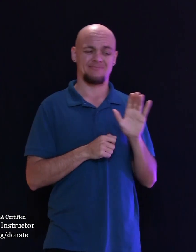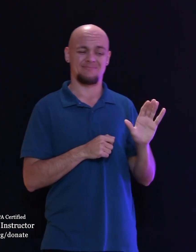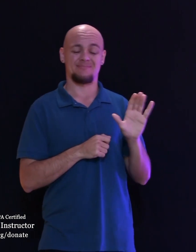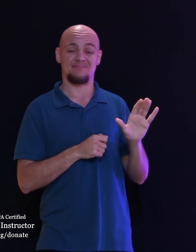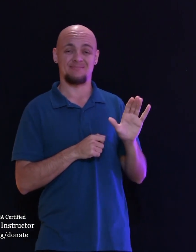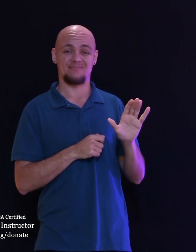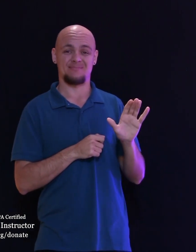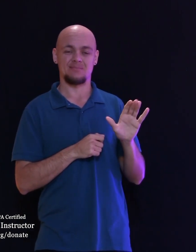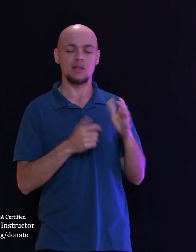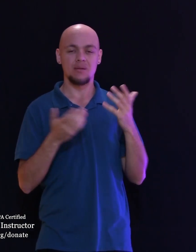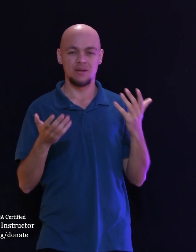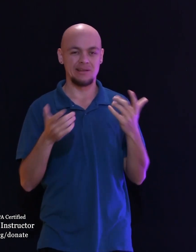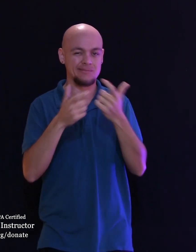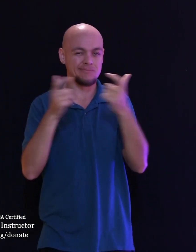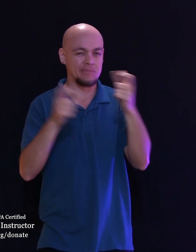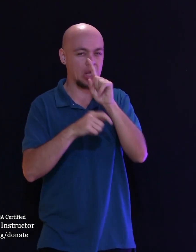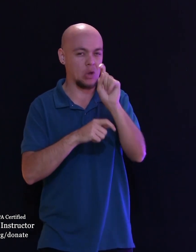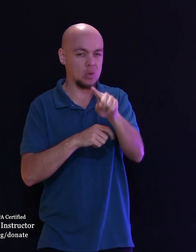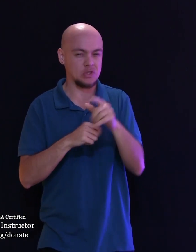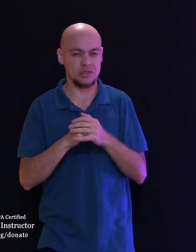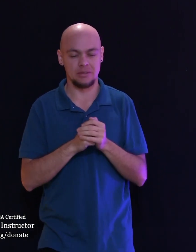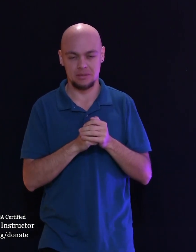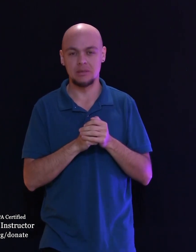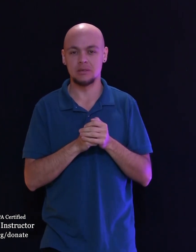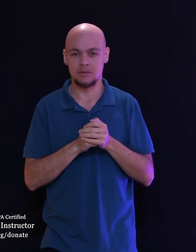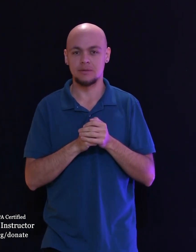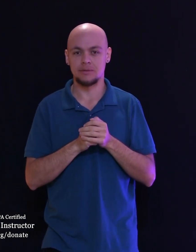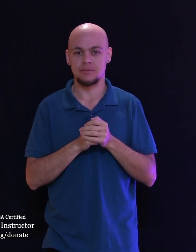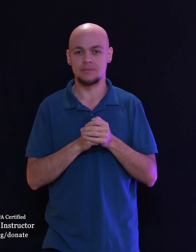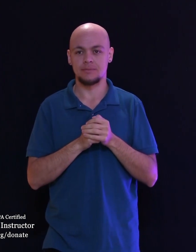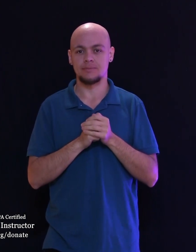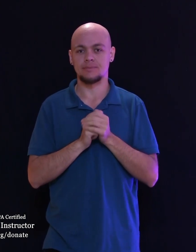That's always one of the big questions.